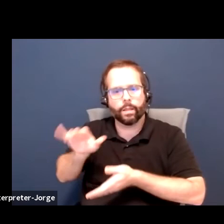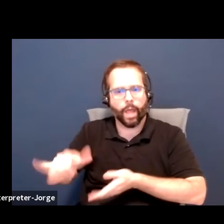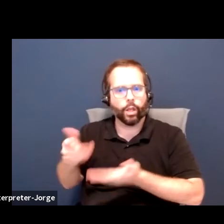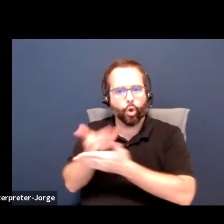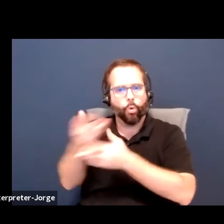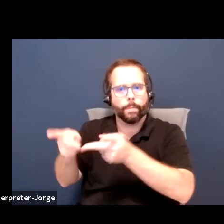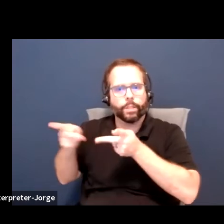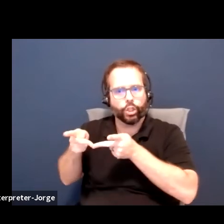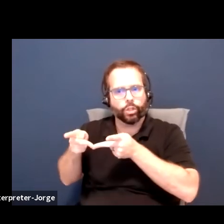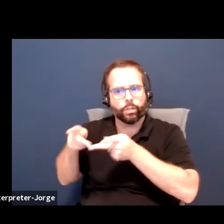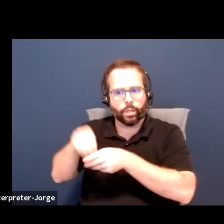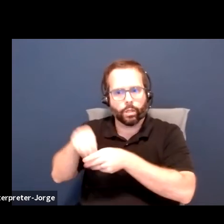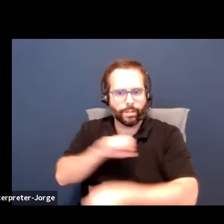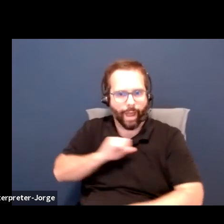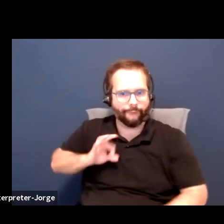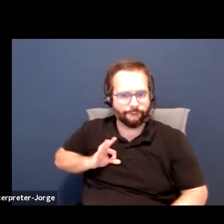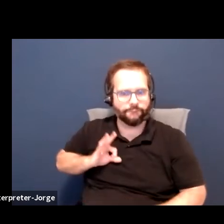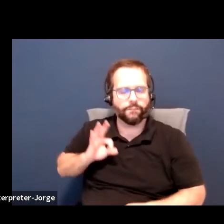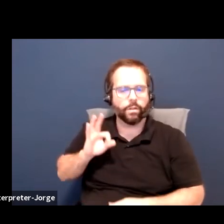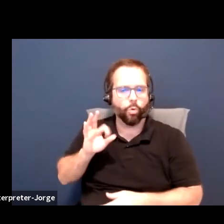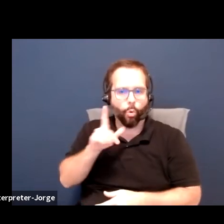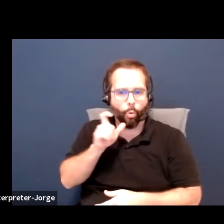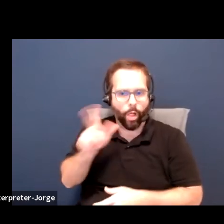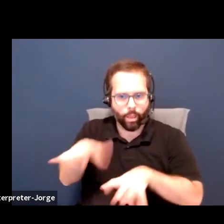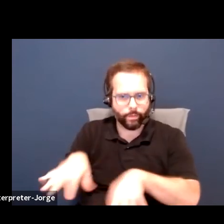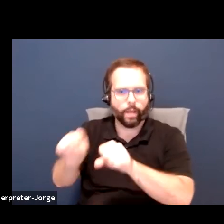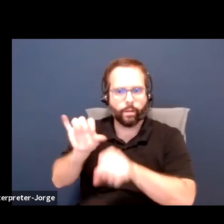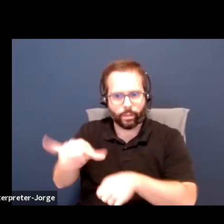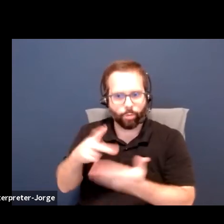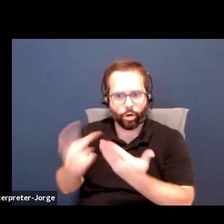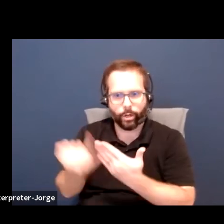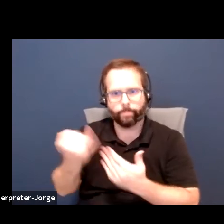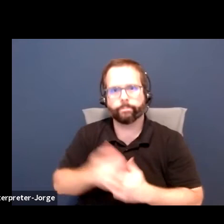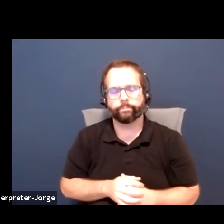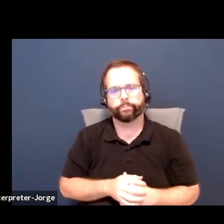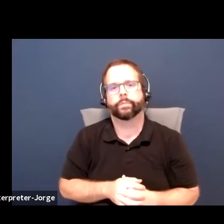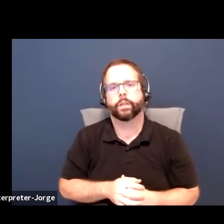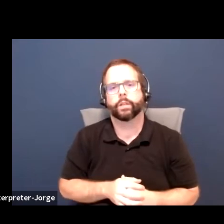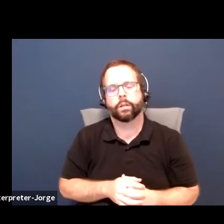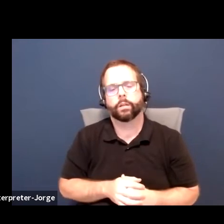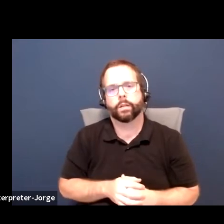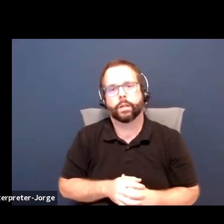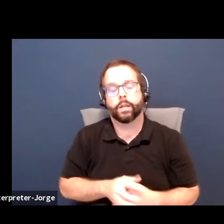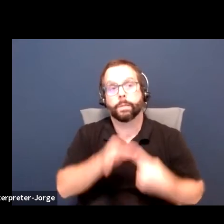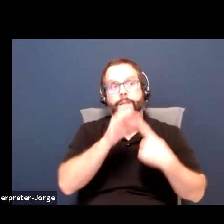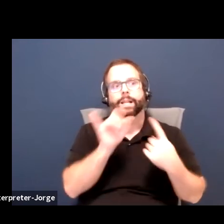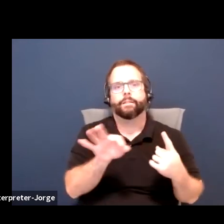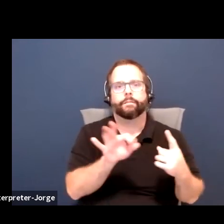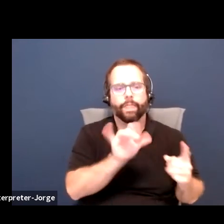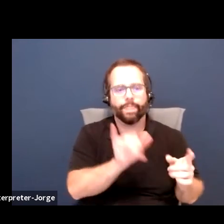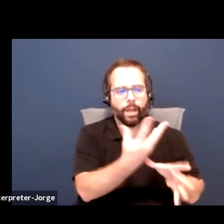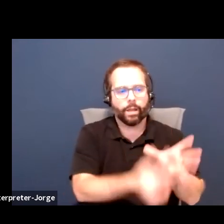point to is, especially if this filling a gap is derived out of a strategic